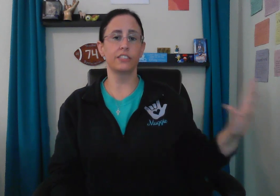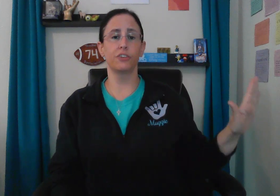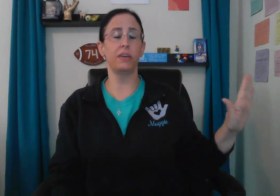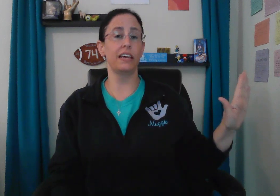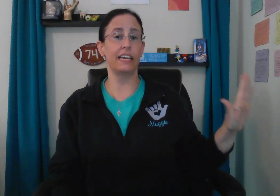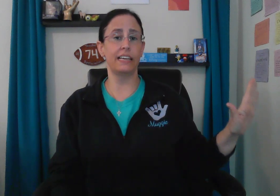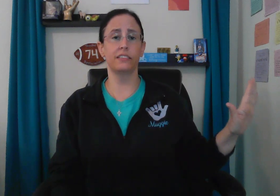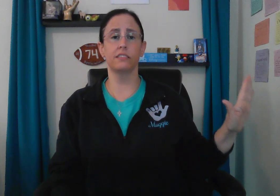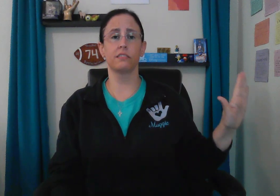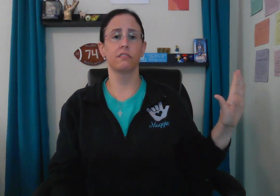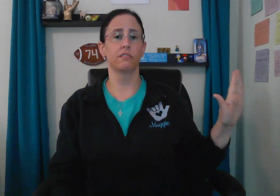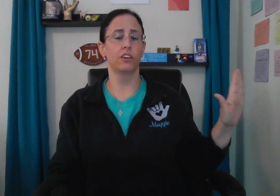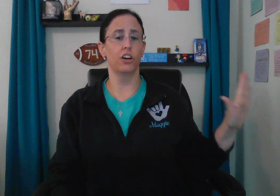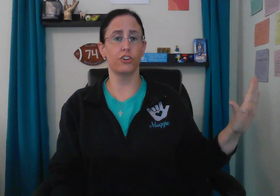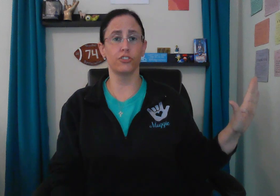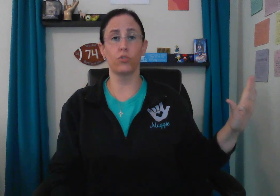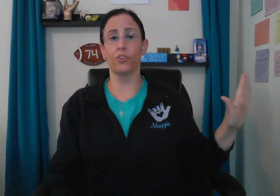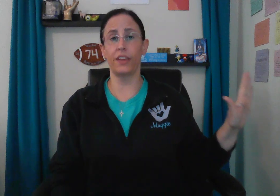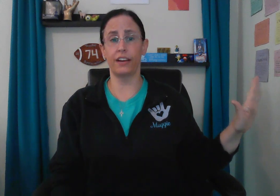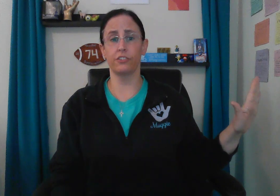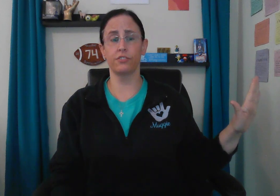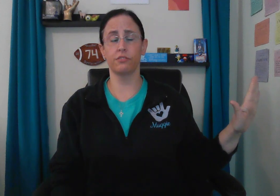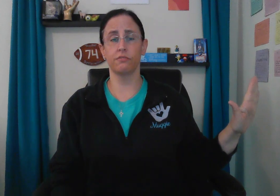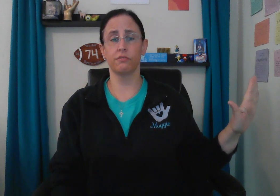could be his, hers, or theirs,